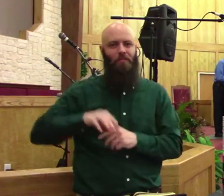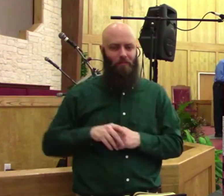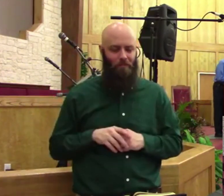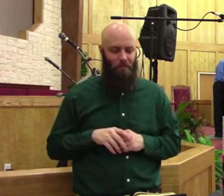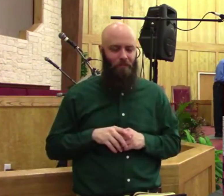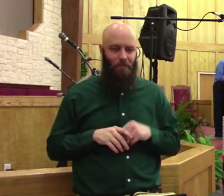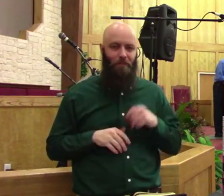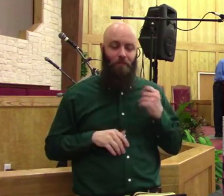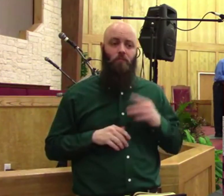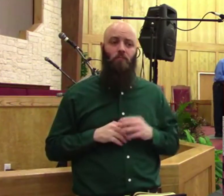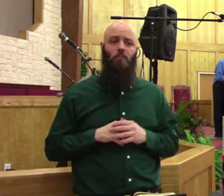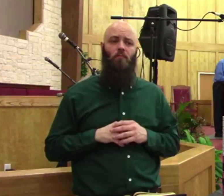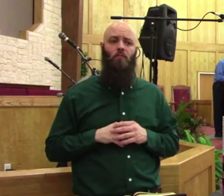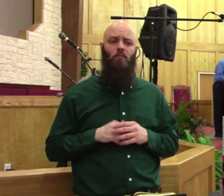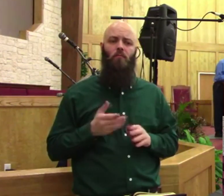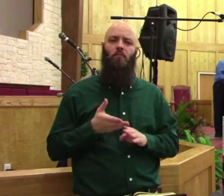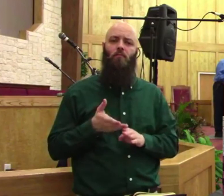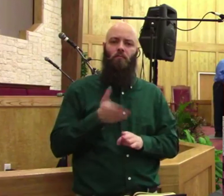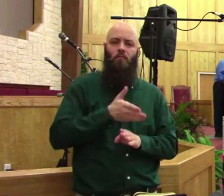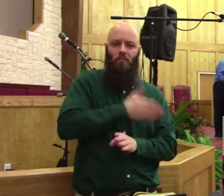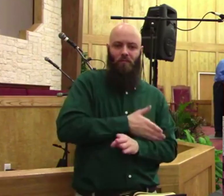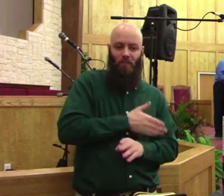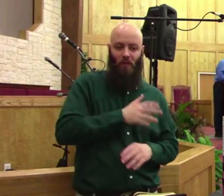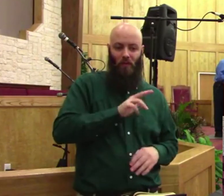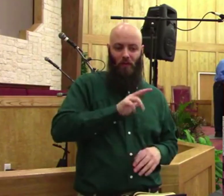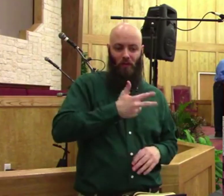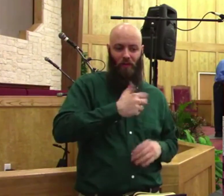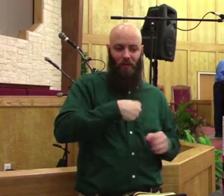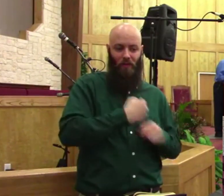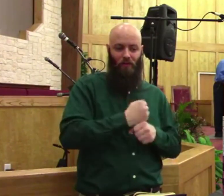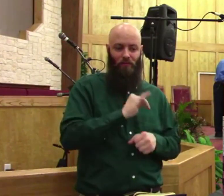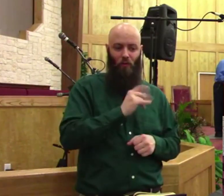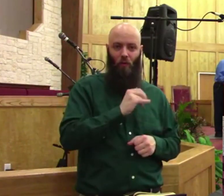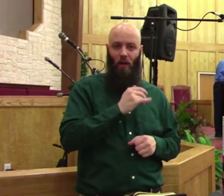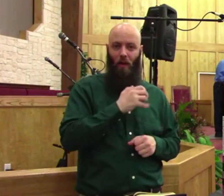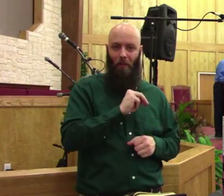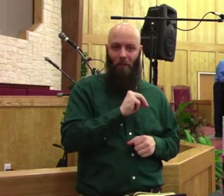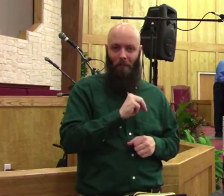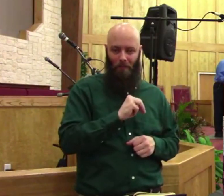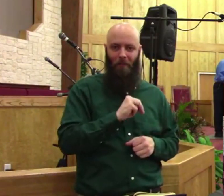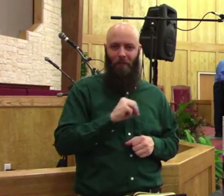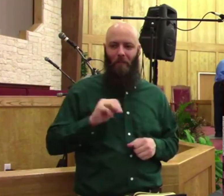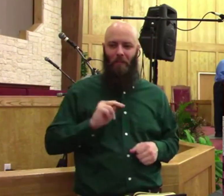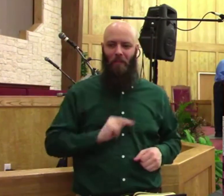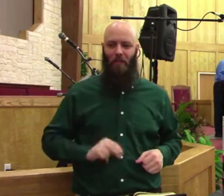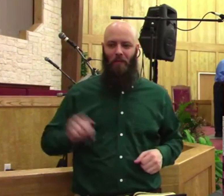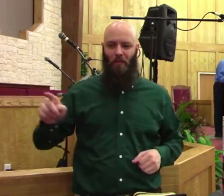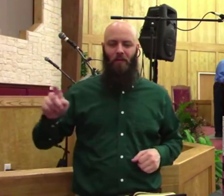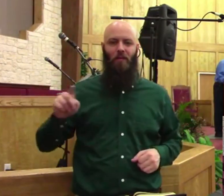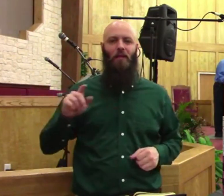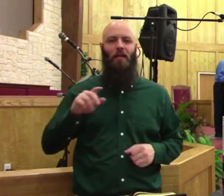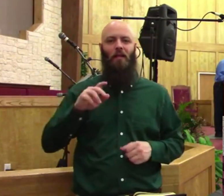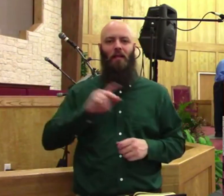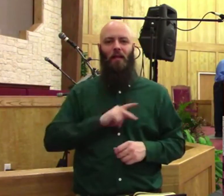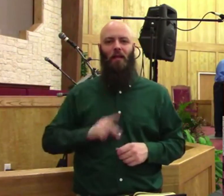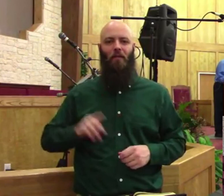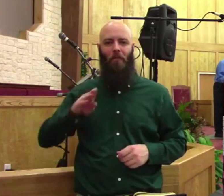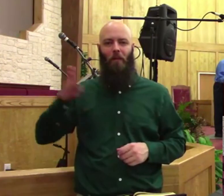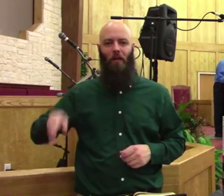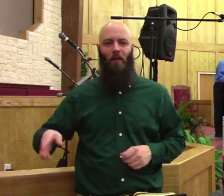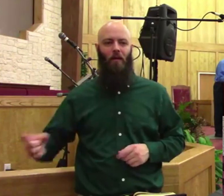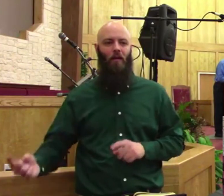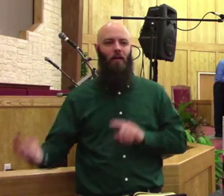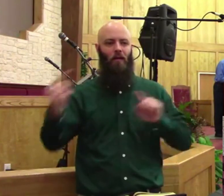Where it all began in the third year of the reign of Jehoiakim, king of Judah, Nebuchadnezzar, king of Babylon, came